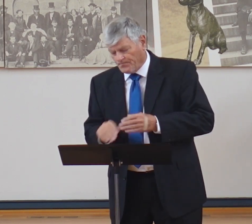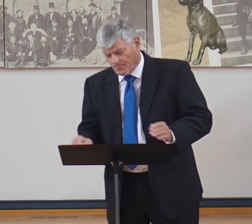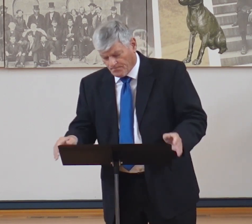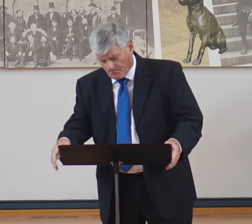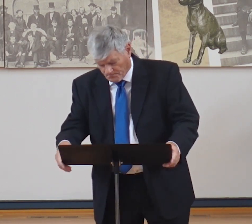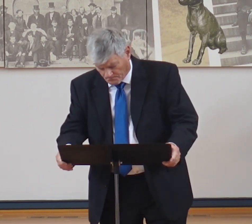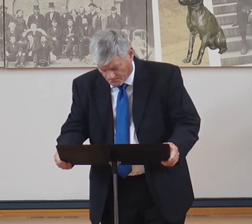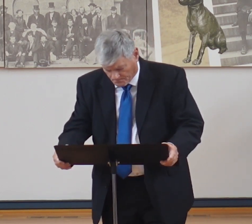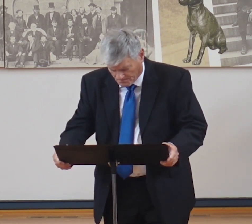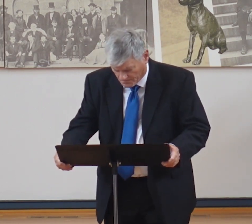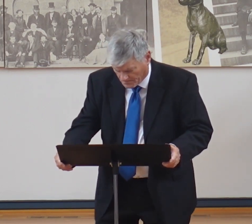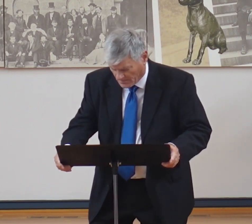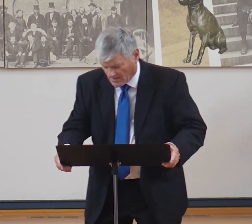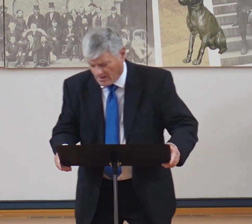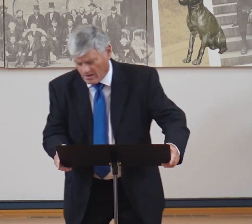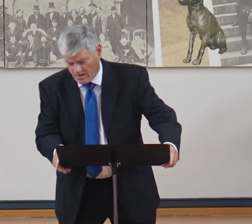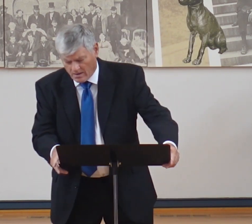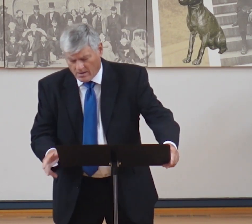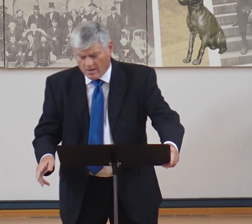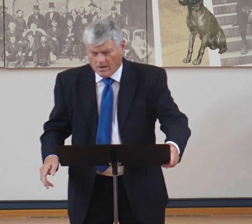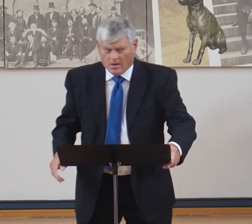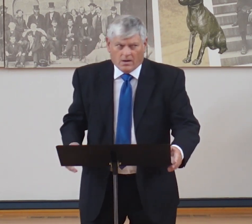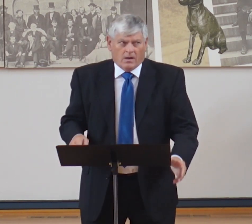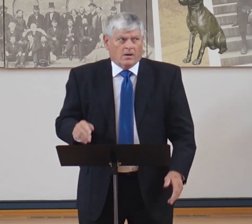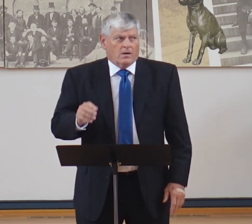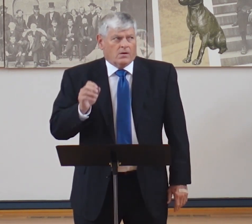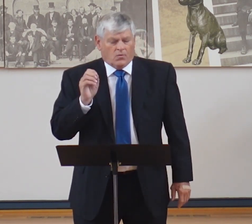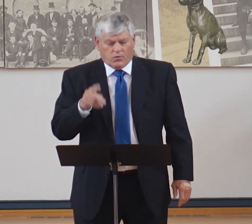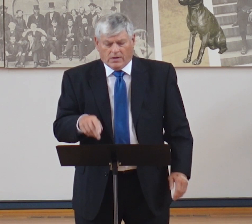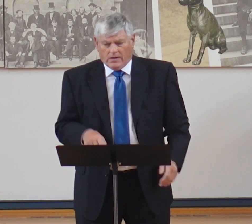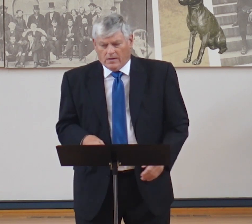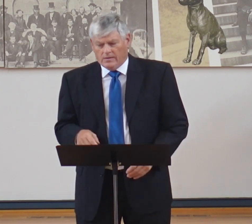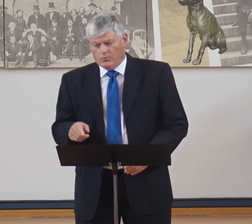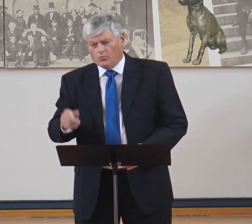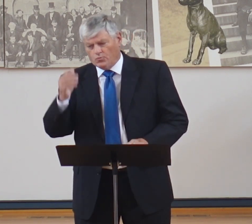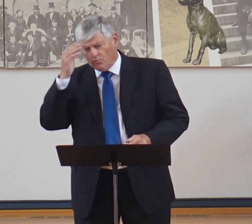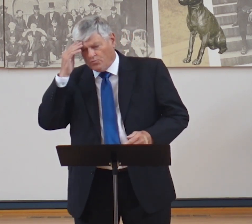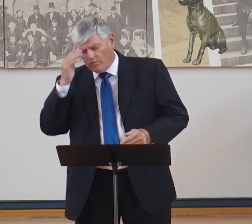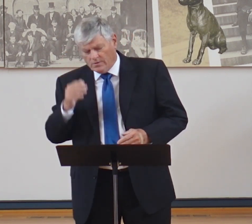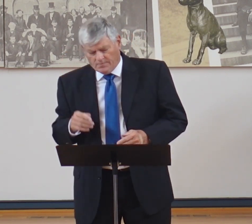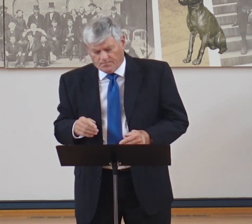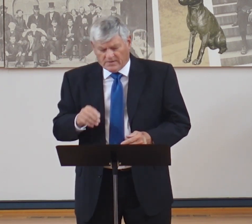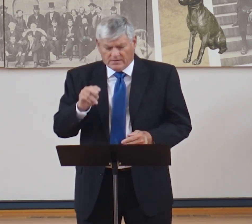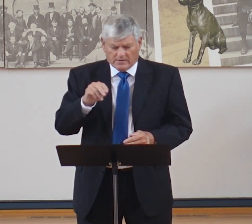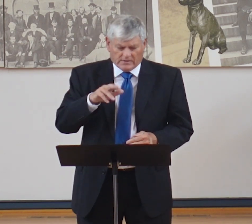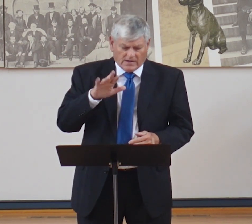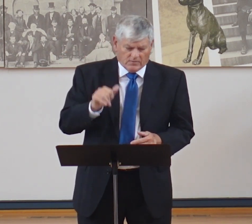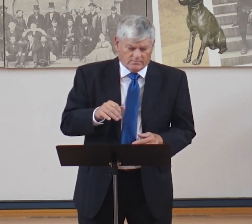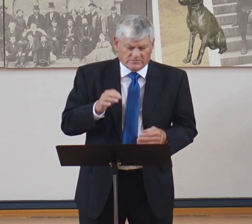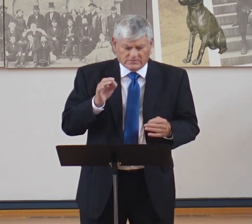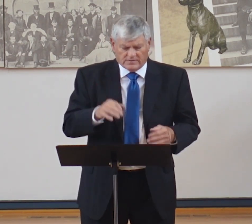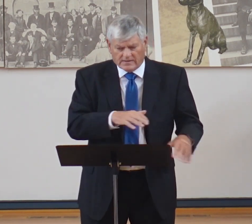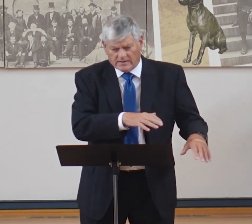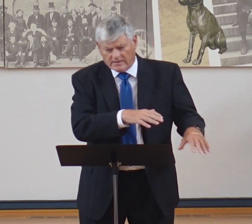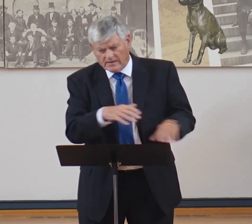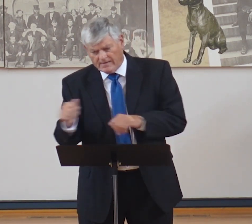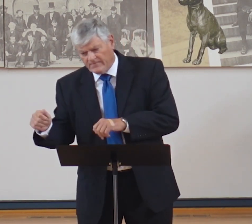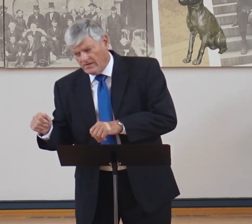So my sister told me a lot, and she shared three particular stories with me that come to mind. Nancy decided